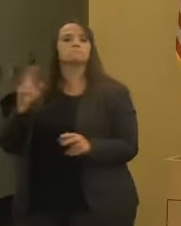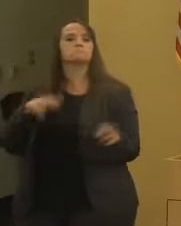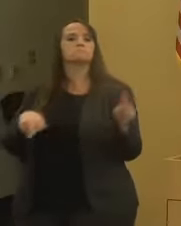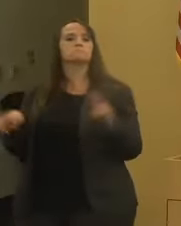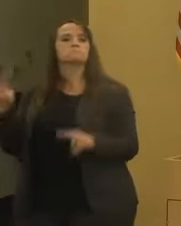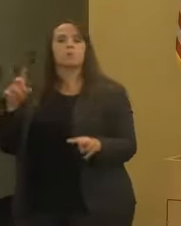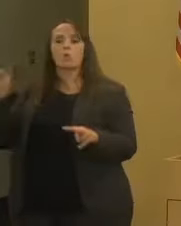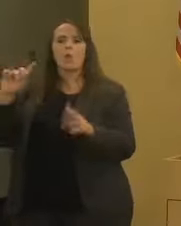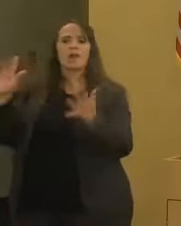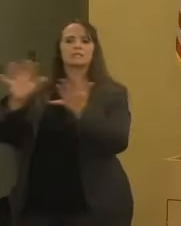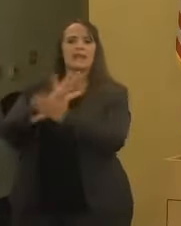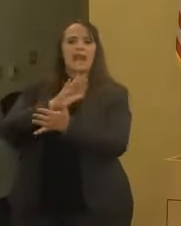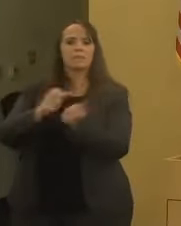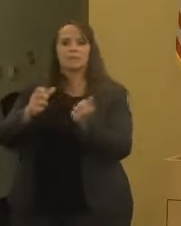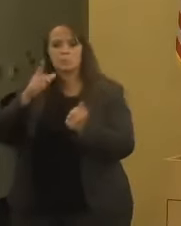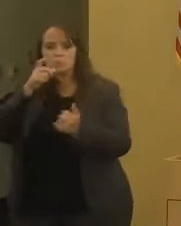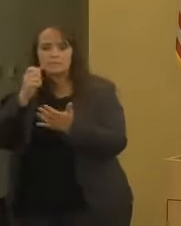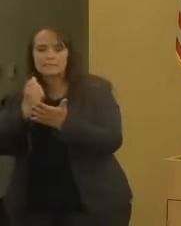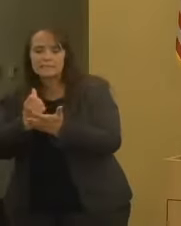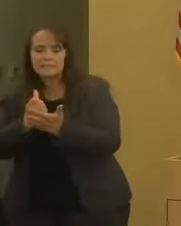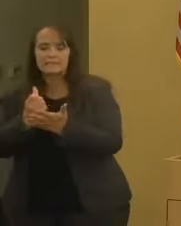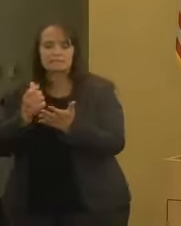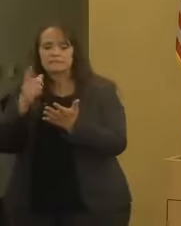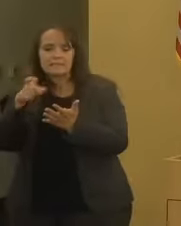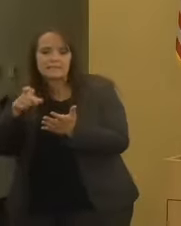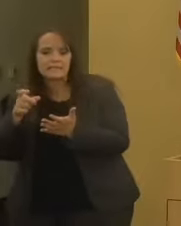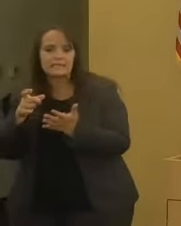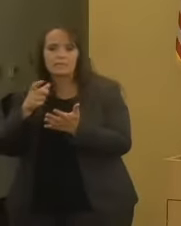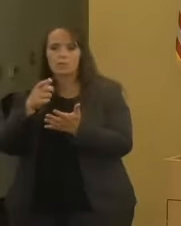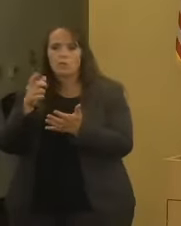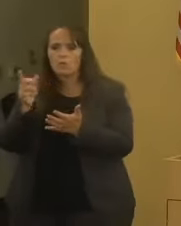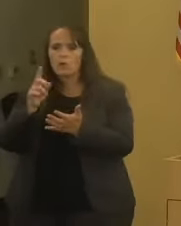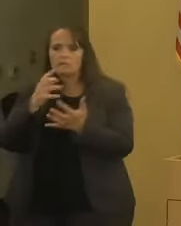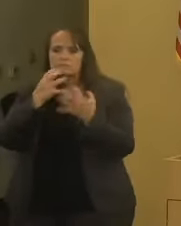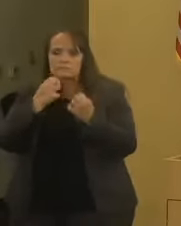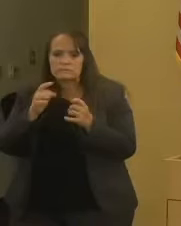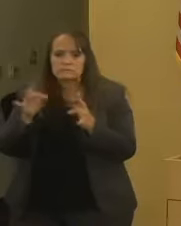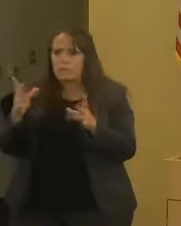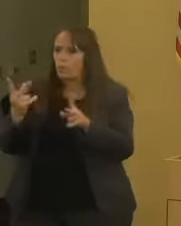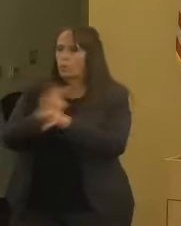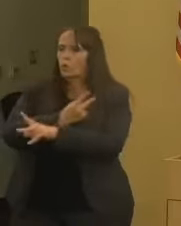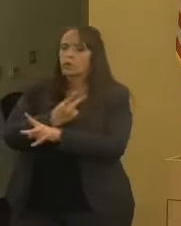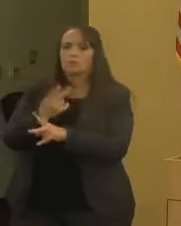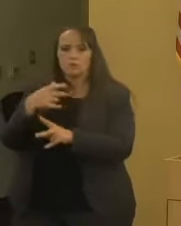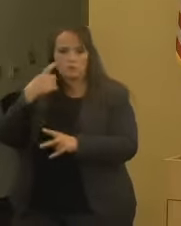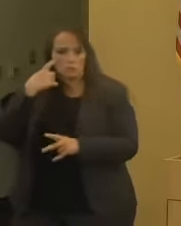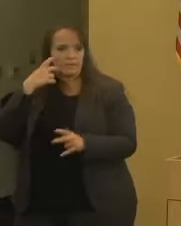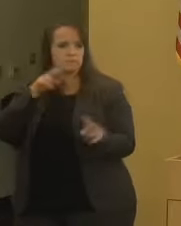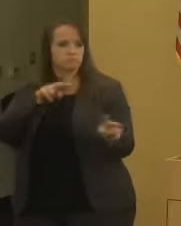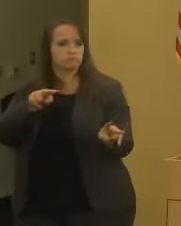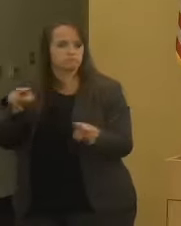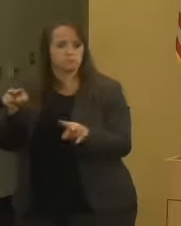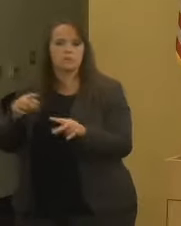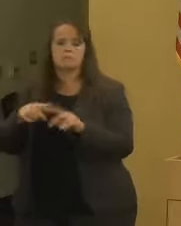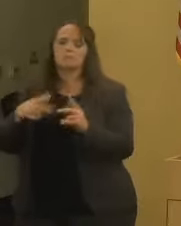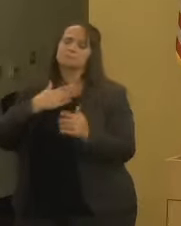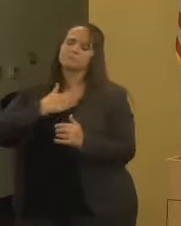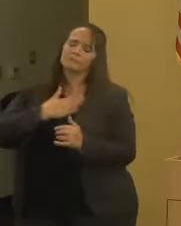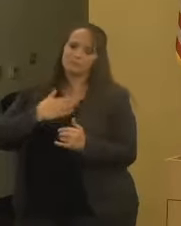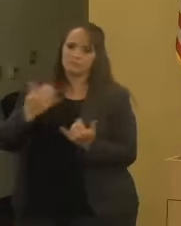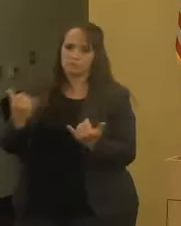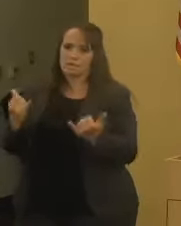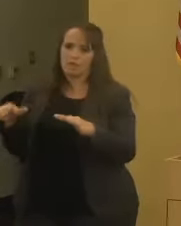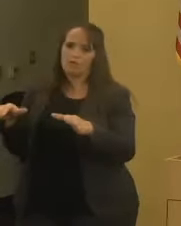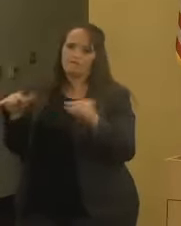of critical infrastructure, and also helping people in any way we can. But we urge you to be vigilant, be prepared for this storm, and evacuate now if you